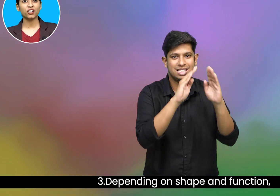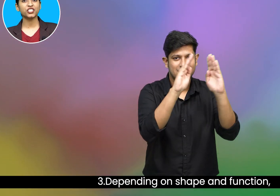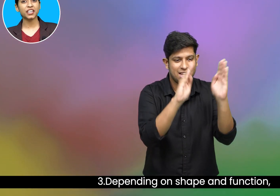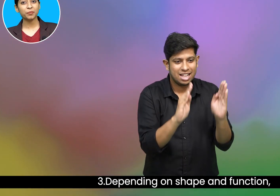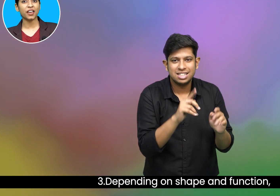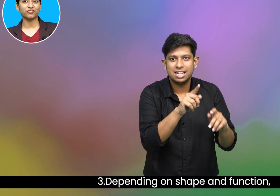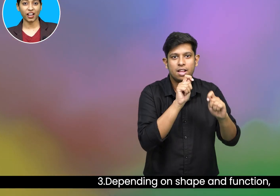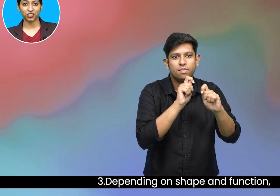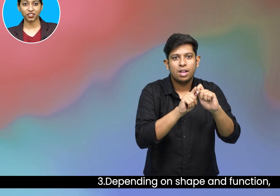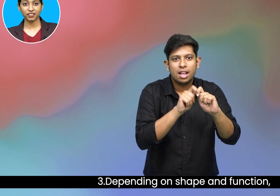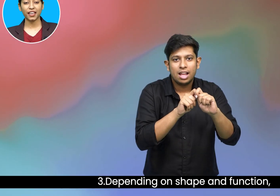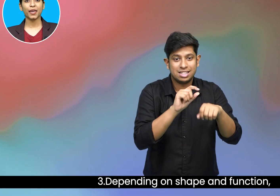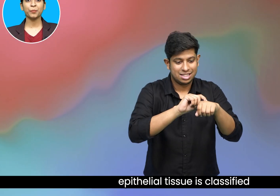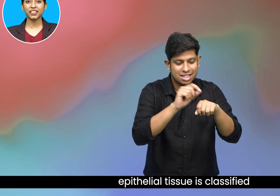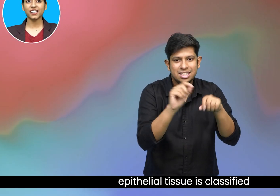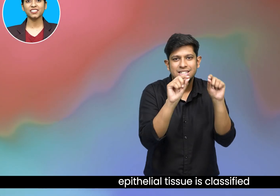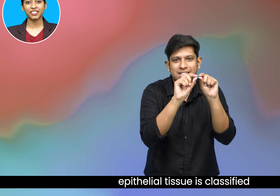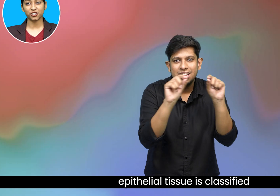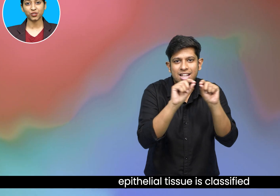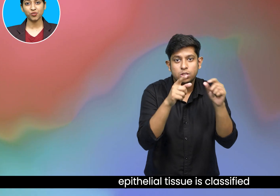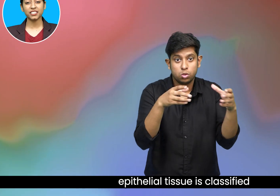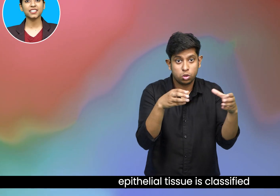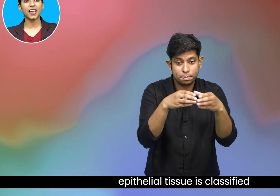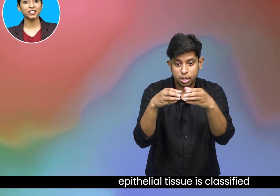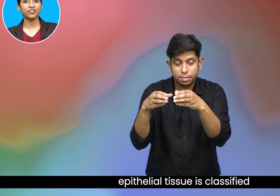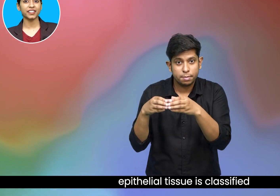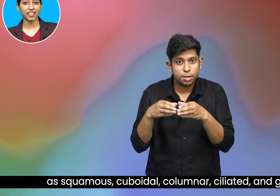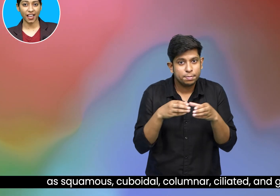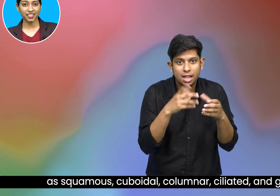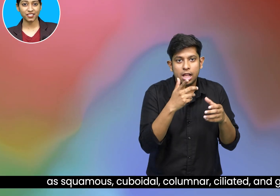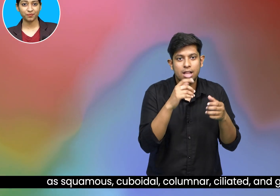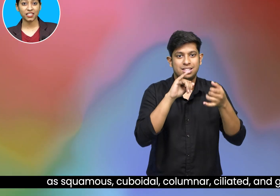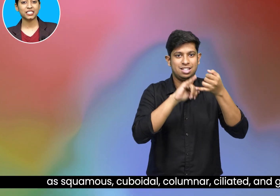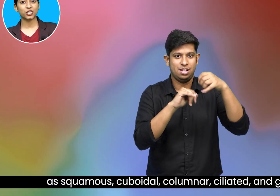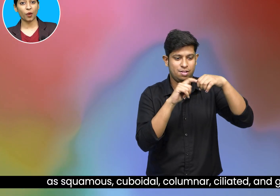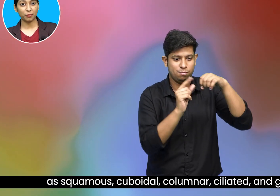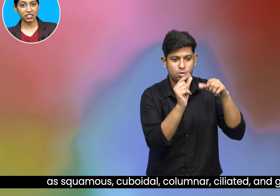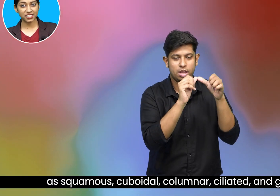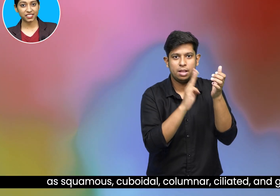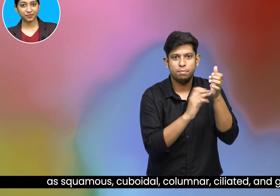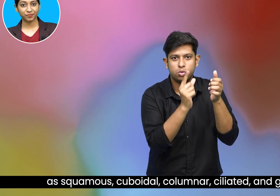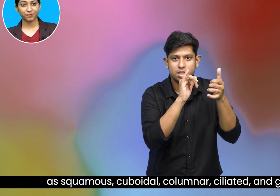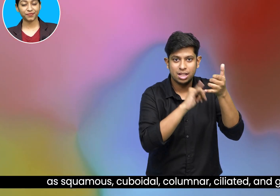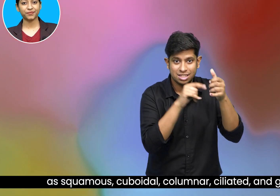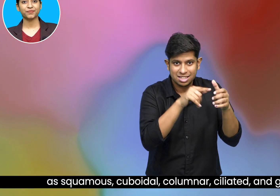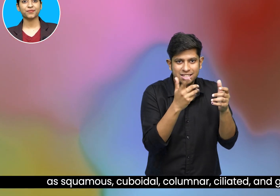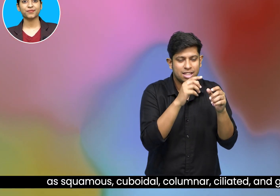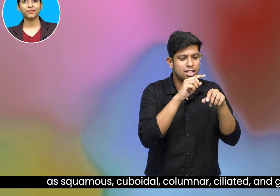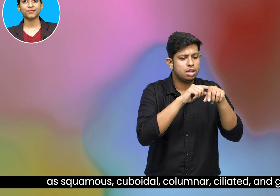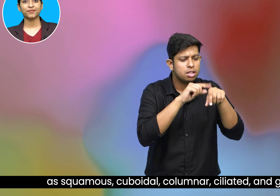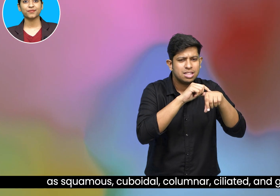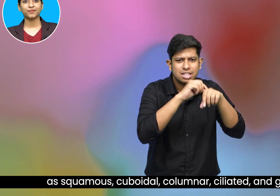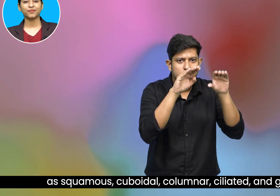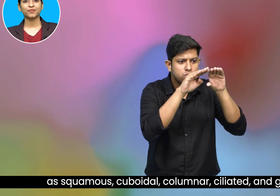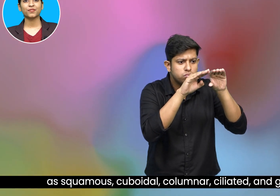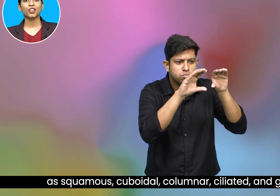Depending on shape and function, epithelial tissue is classified as squamous,